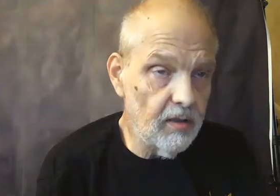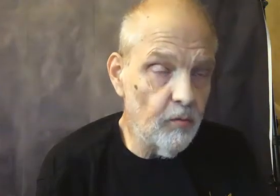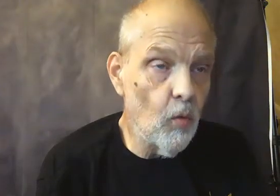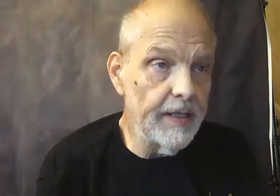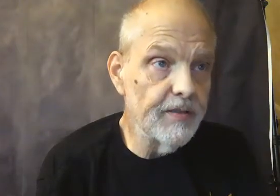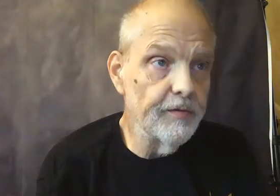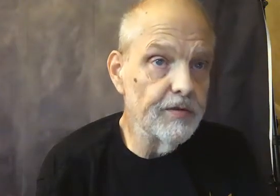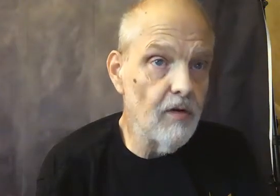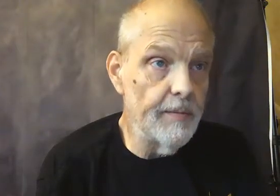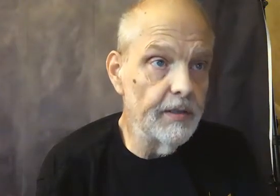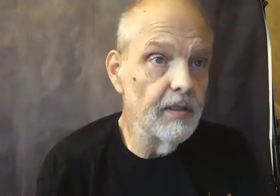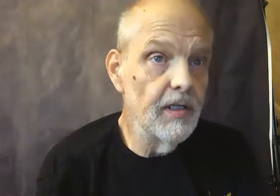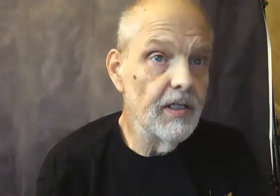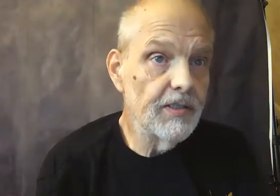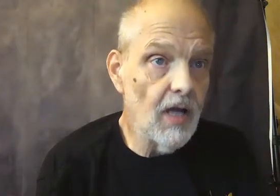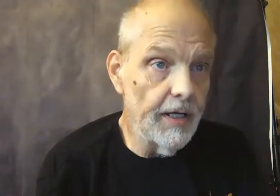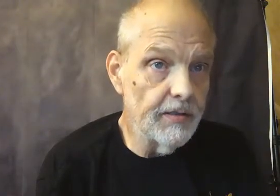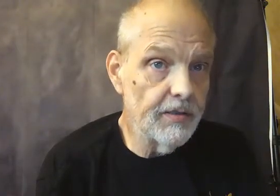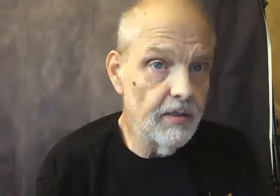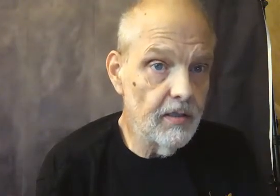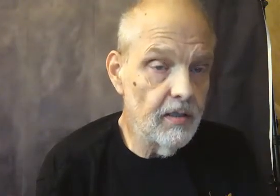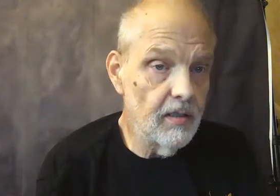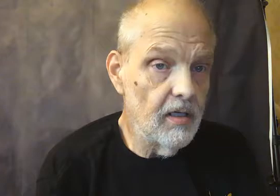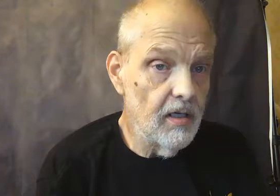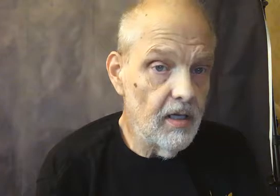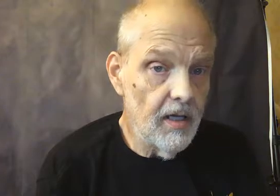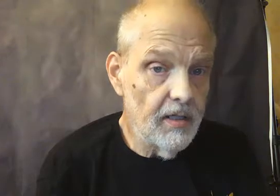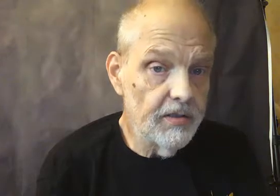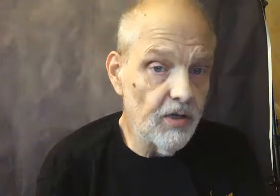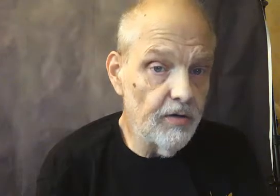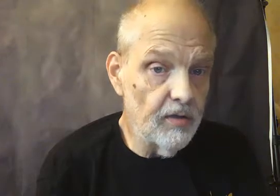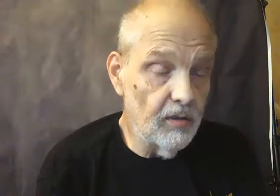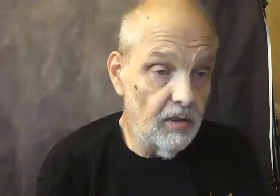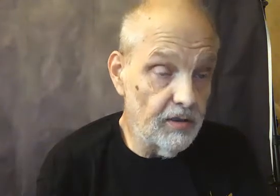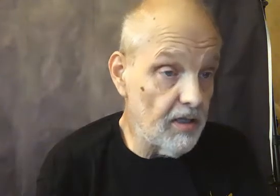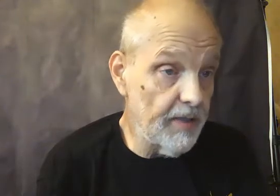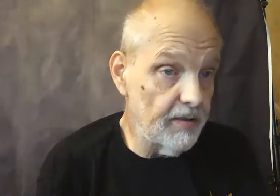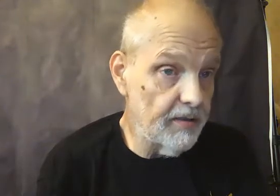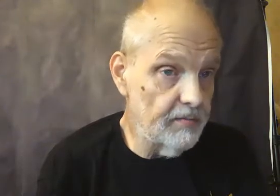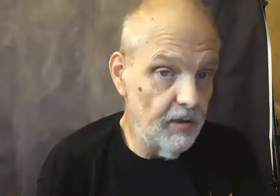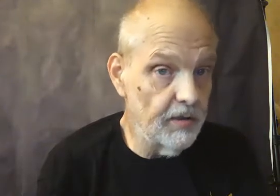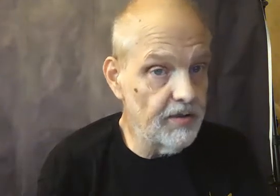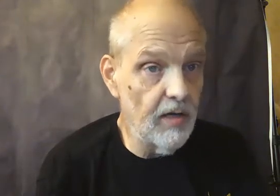different ways of describing signs, so that you can talk about them. You can say,